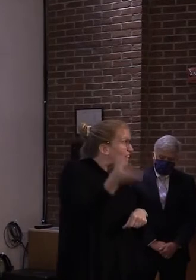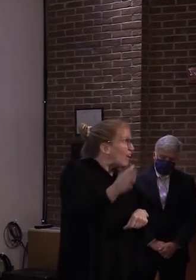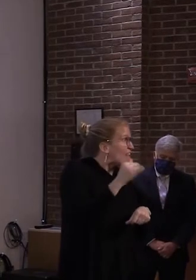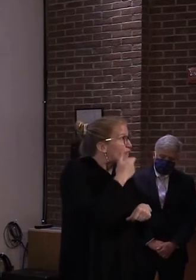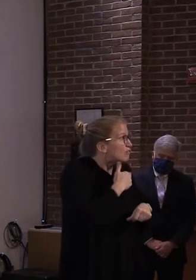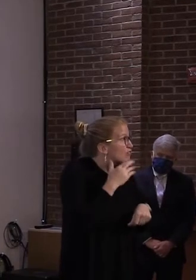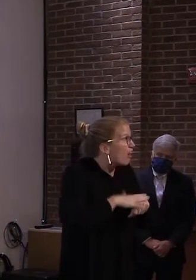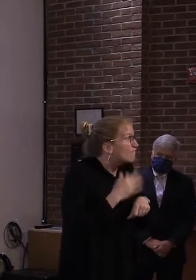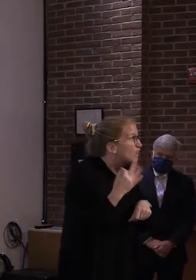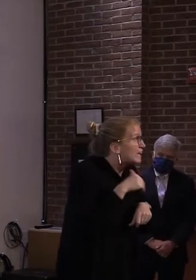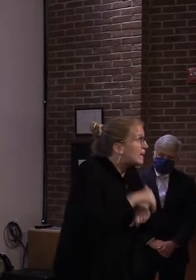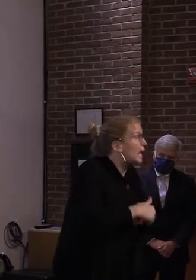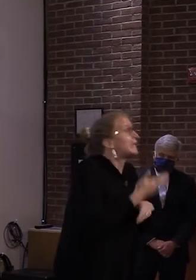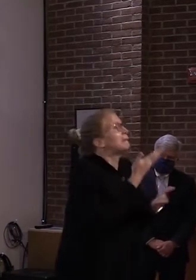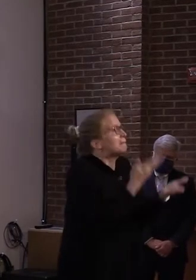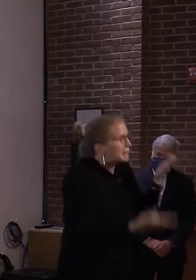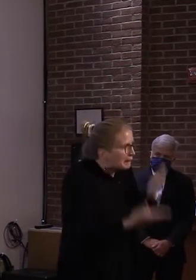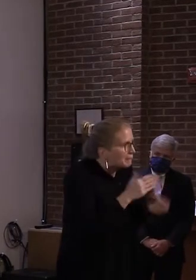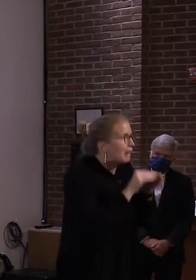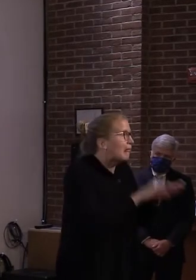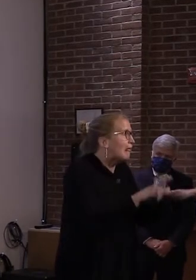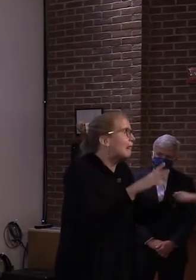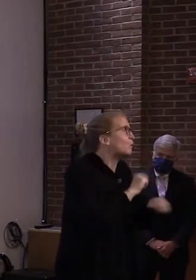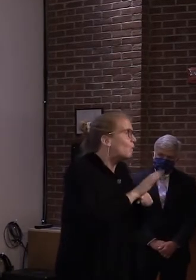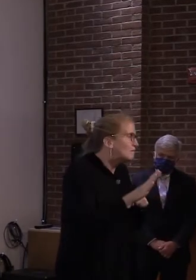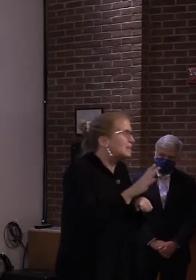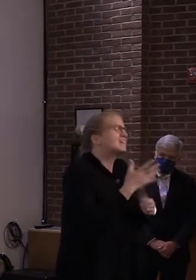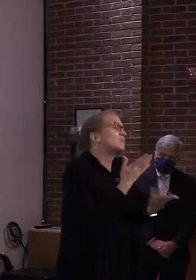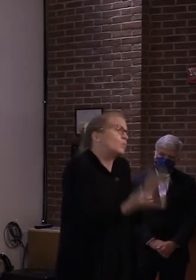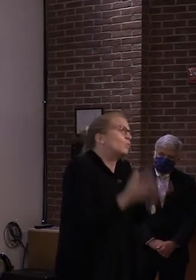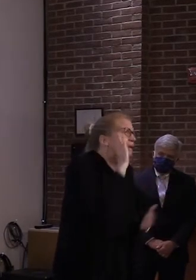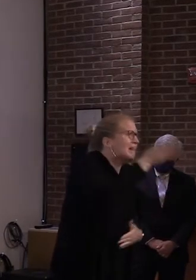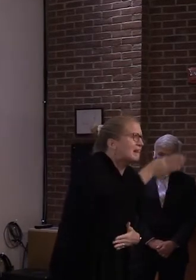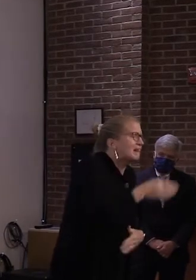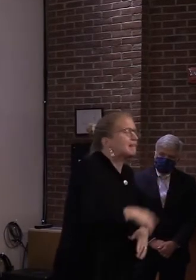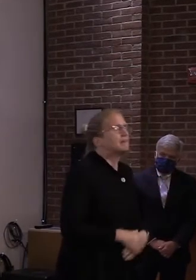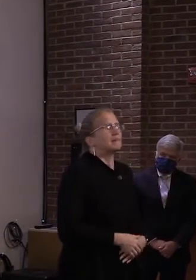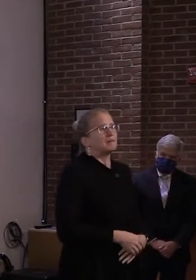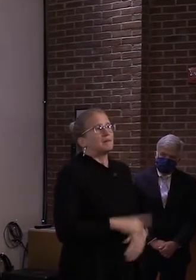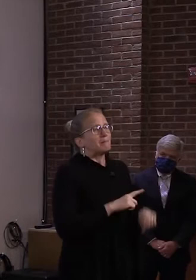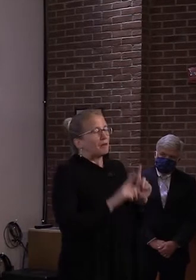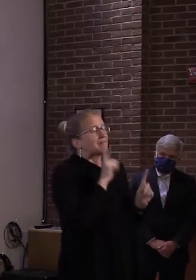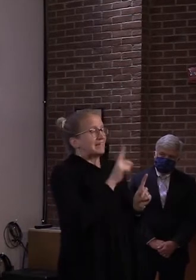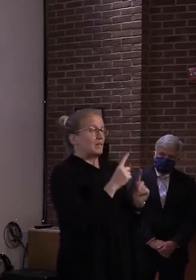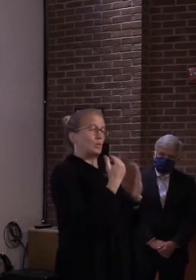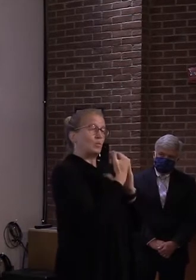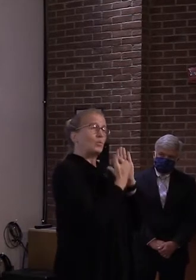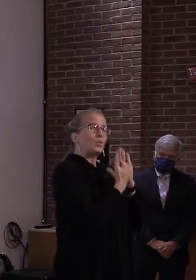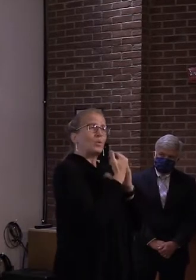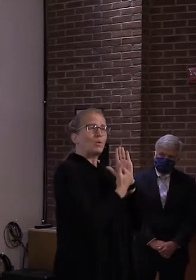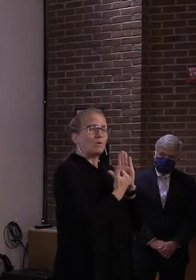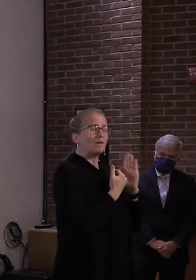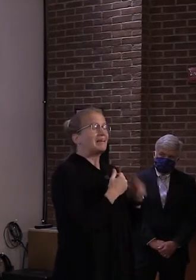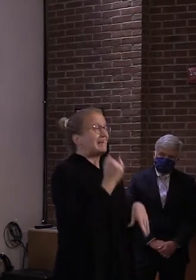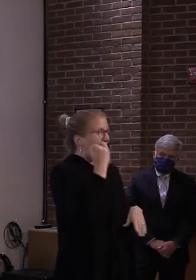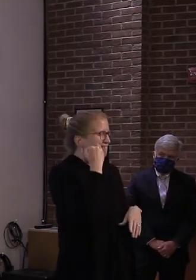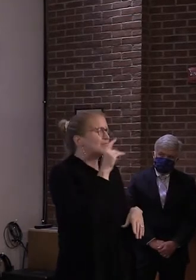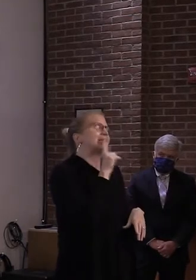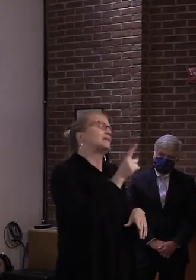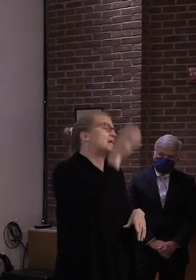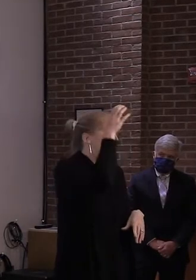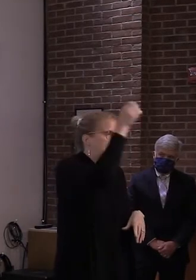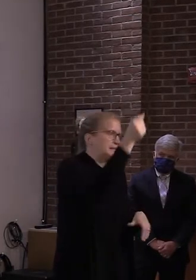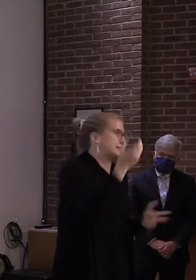contact. First one is common sense. If you're in one-to-one close contact with someone, whether that